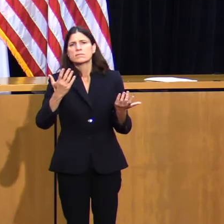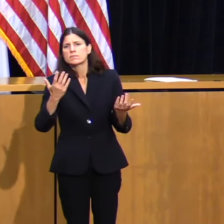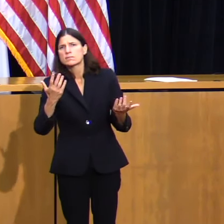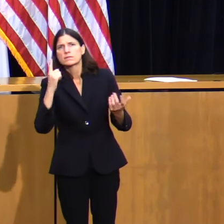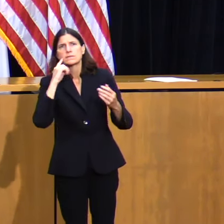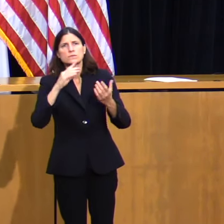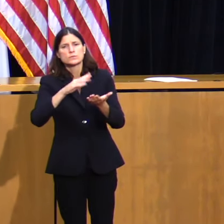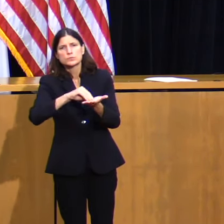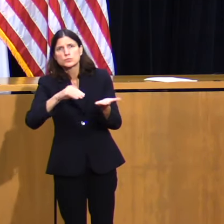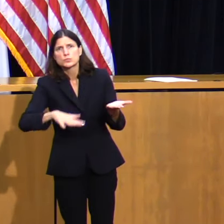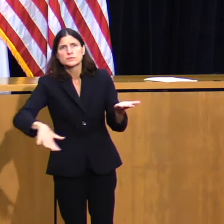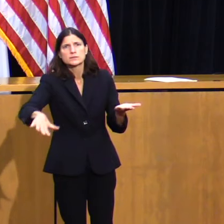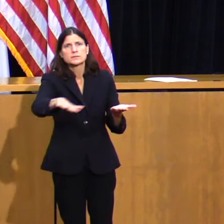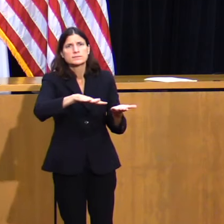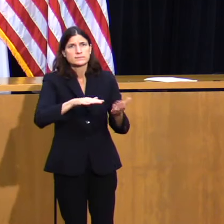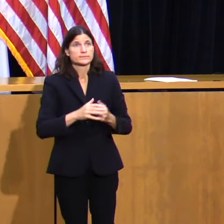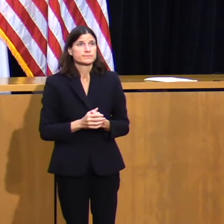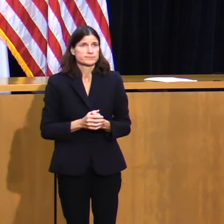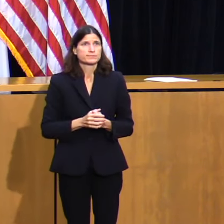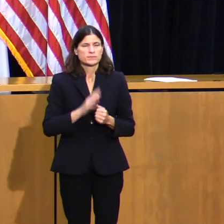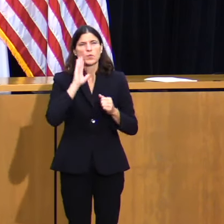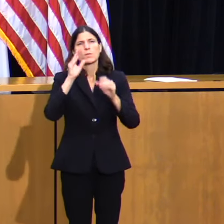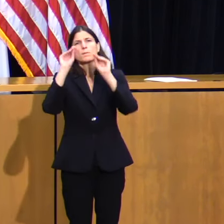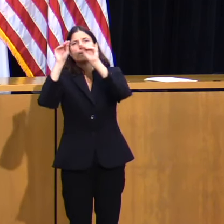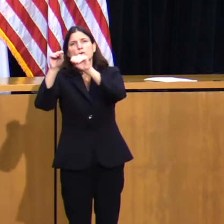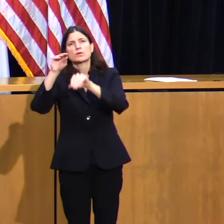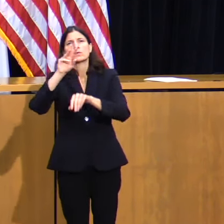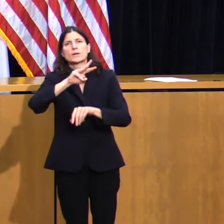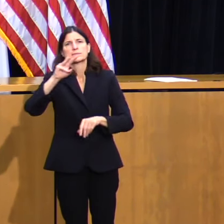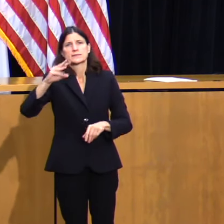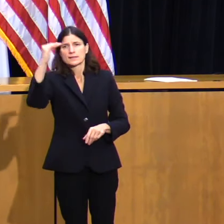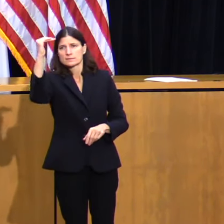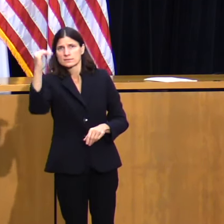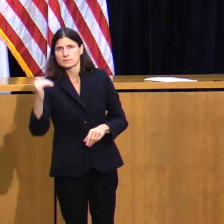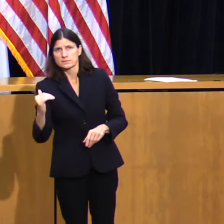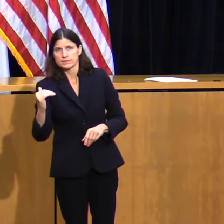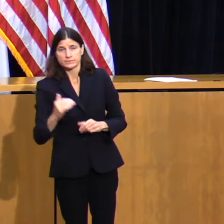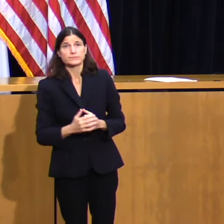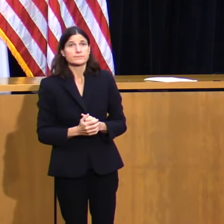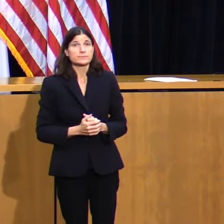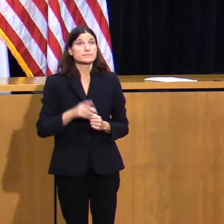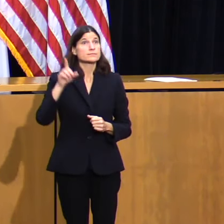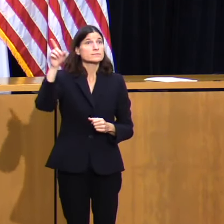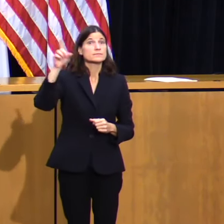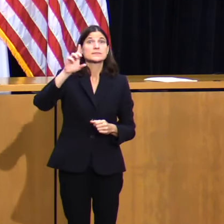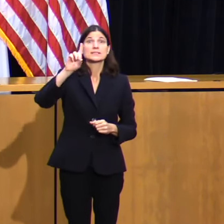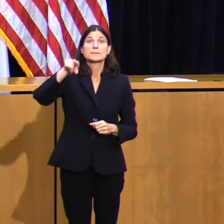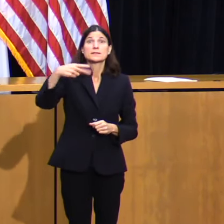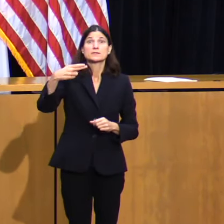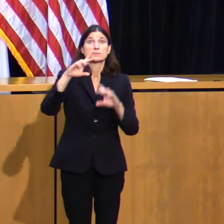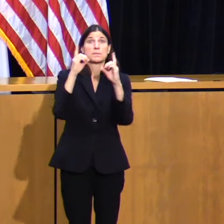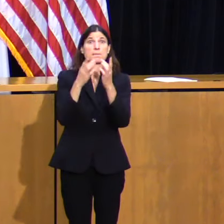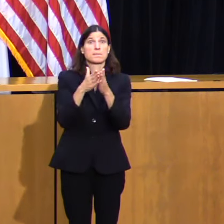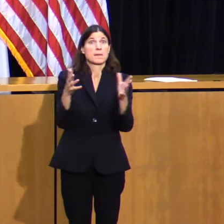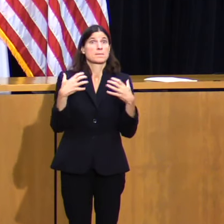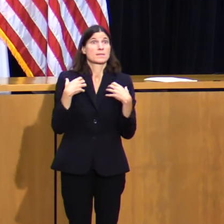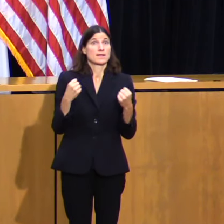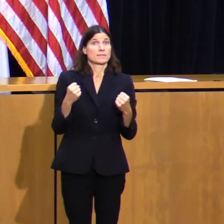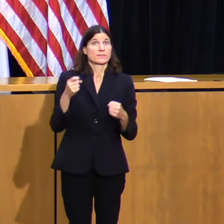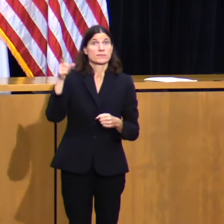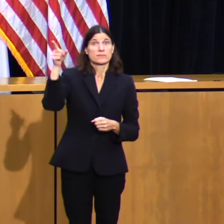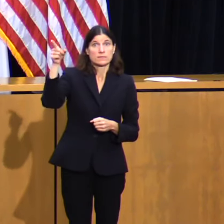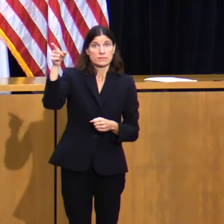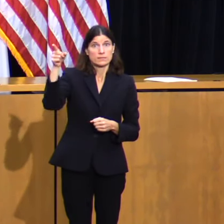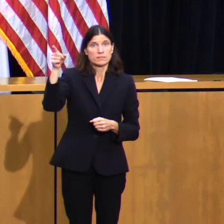DPH will be making a long-planned transition of its data systems portal from a DPH server to the Amazon Web